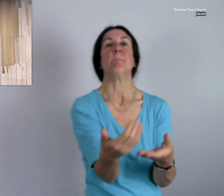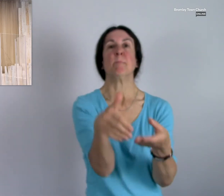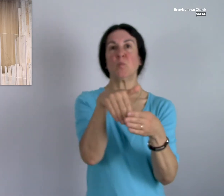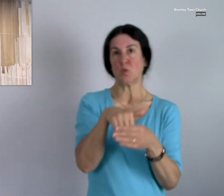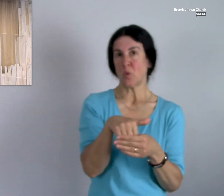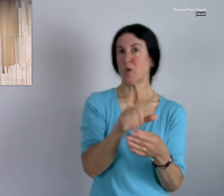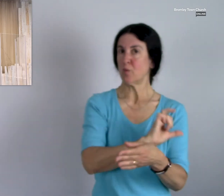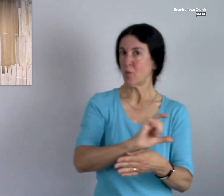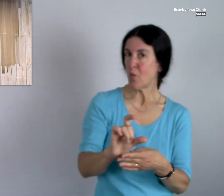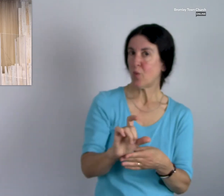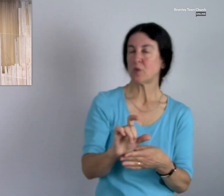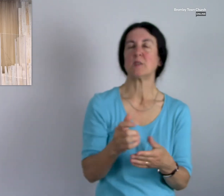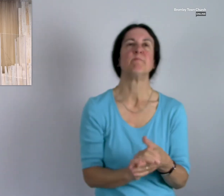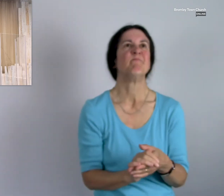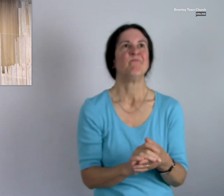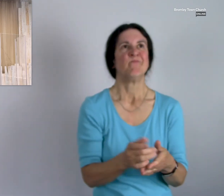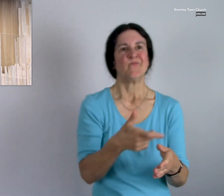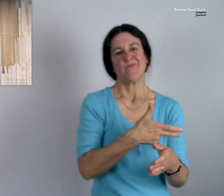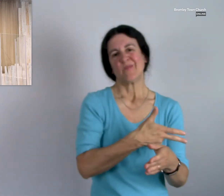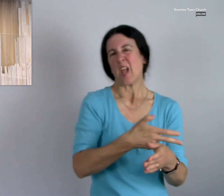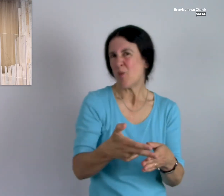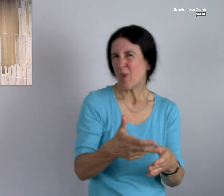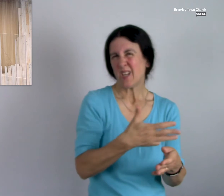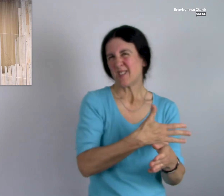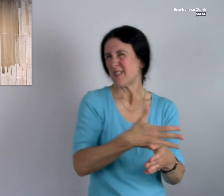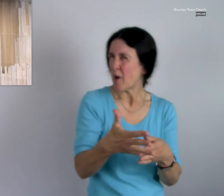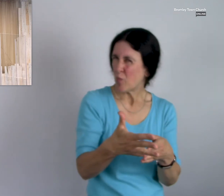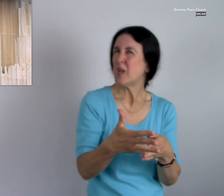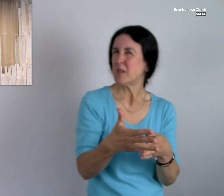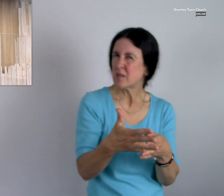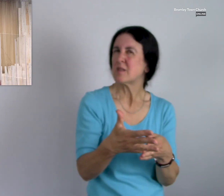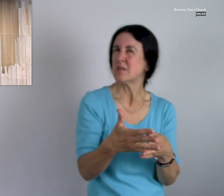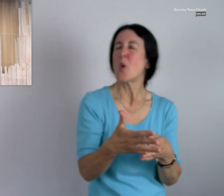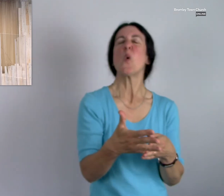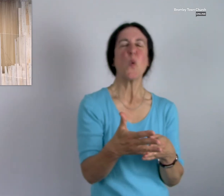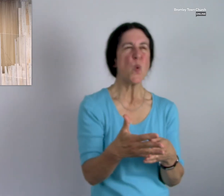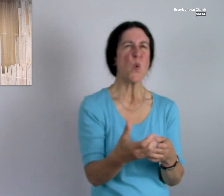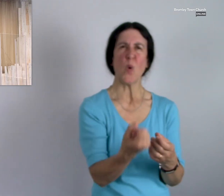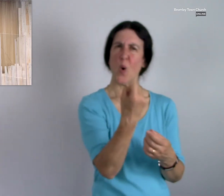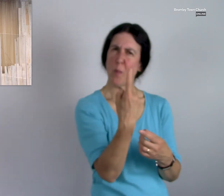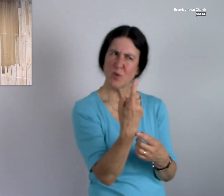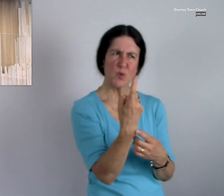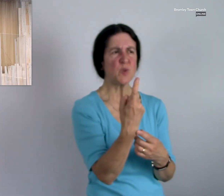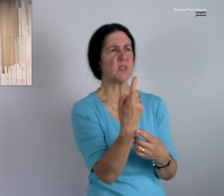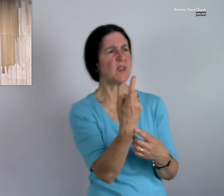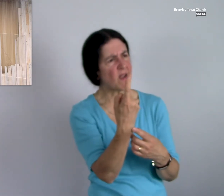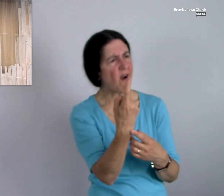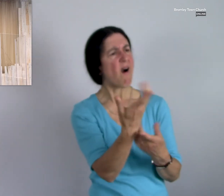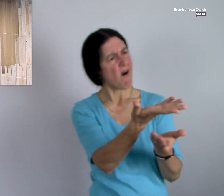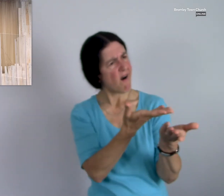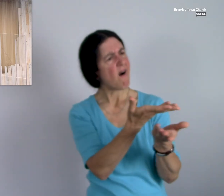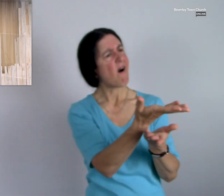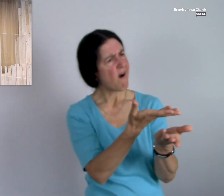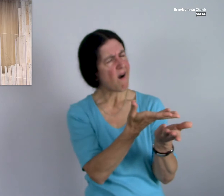Discovery course. Over about 8 or 9 weeks, we will be running this. And have a real opportunity to get to know the people and